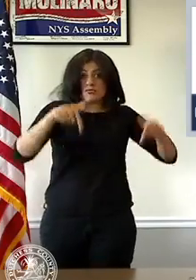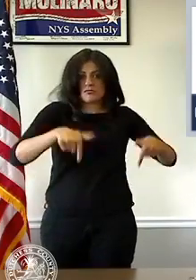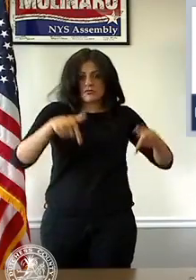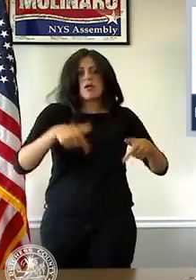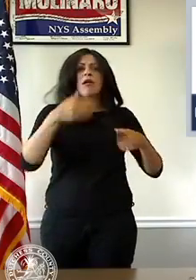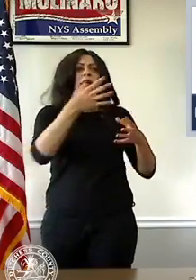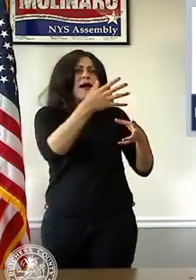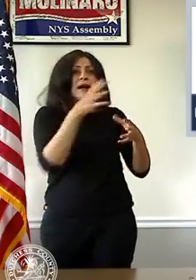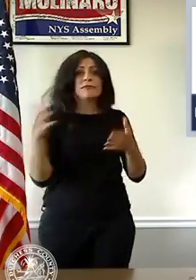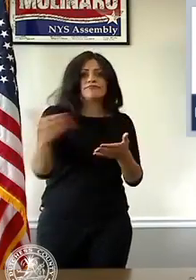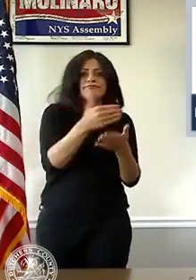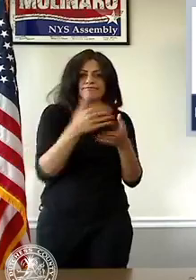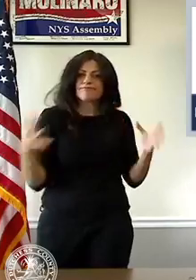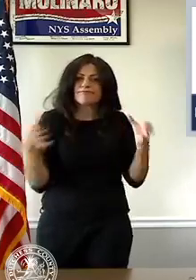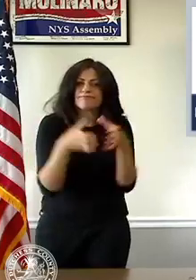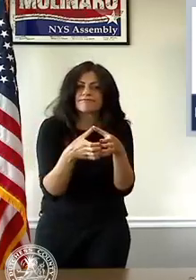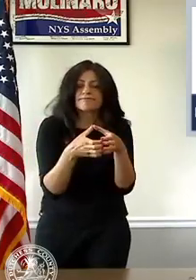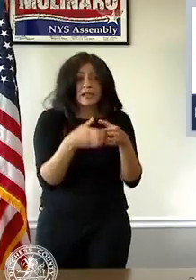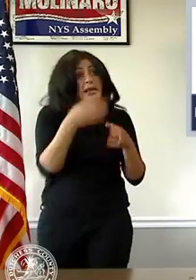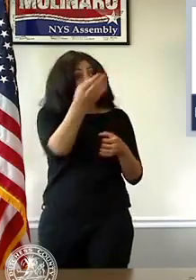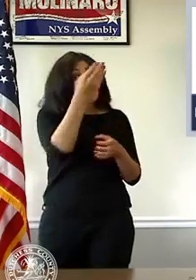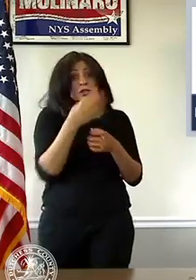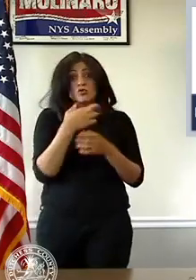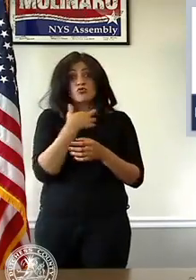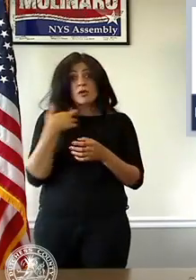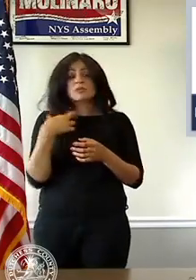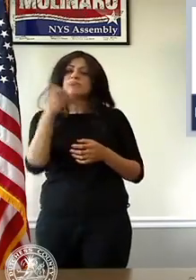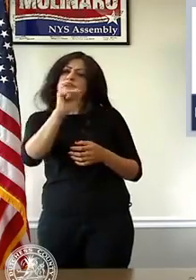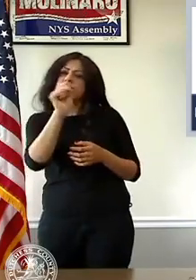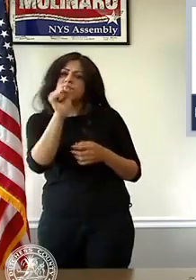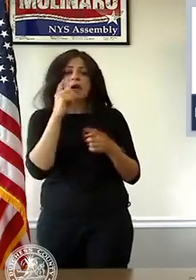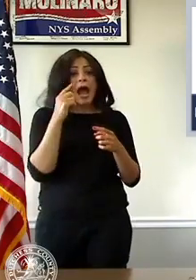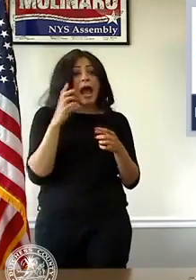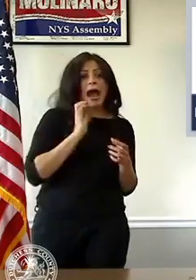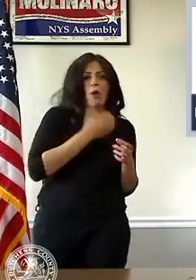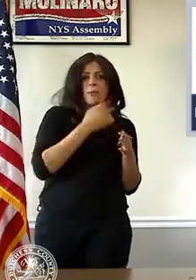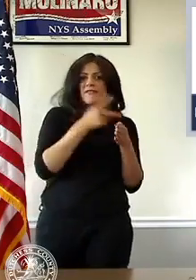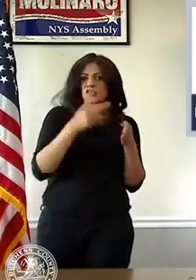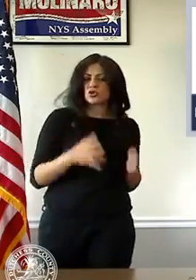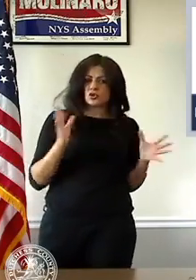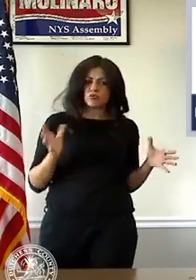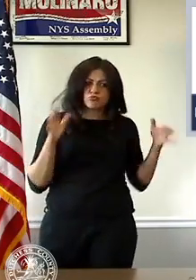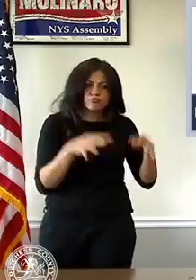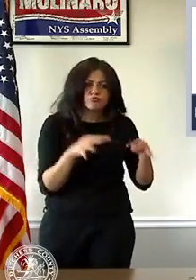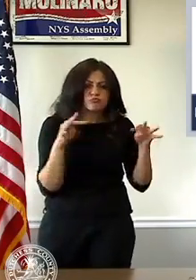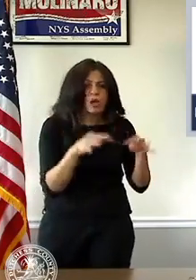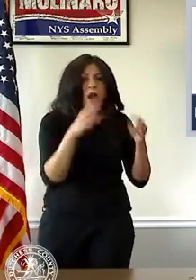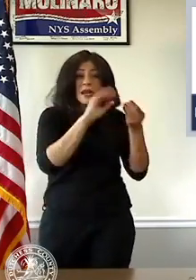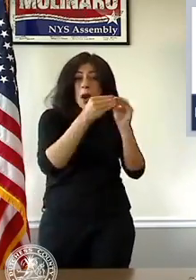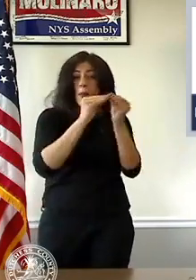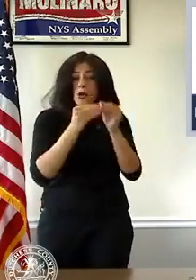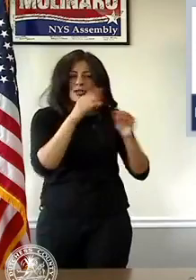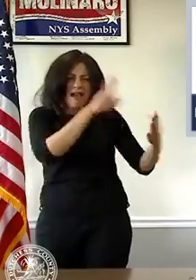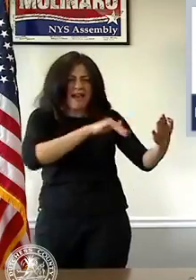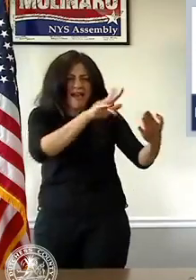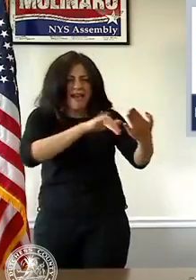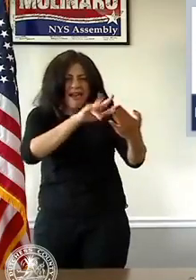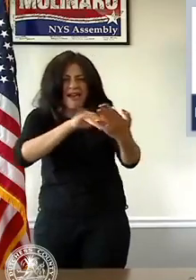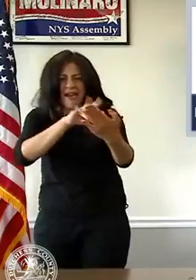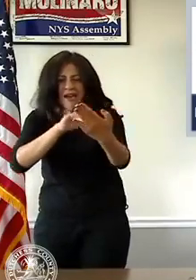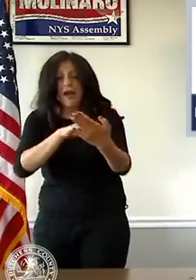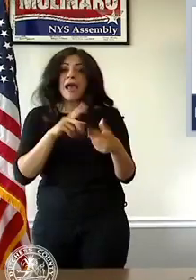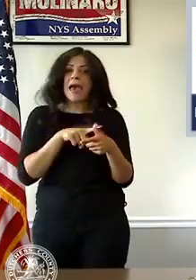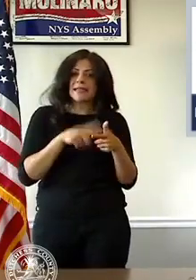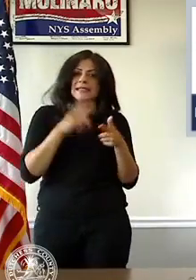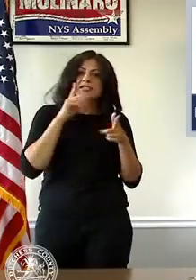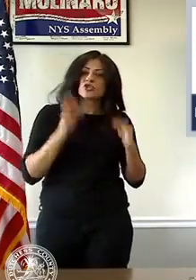comes through Albany, right? Tell us what the public health risks are. Our professionals will review those with you and move forward to make decisions. Instead, the